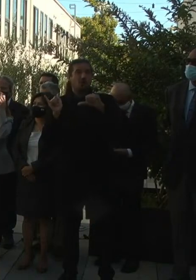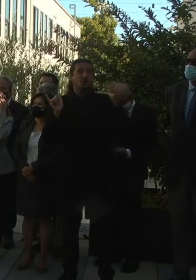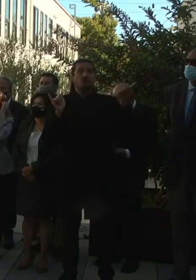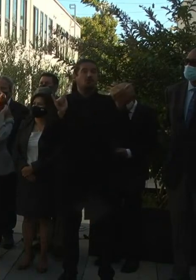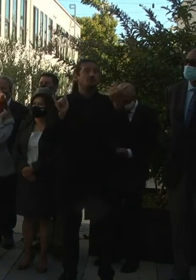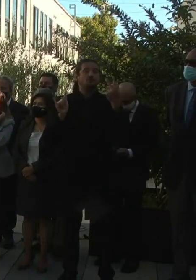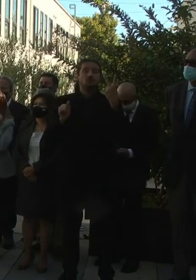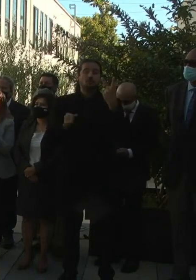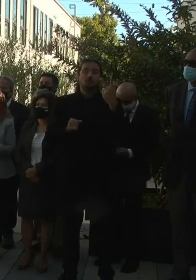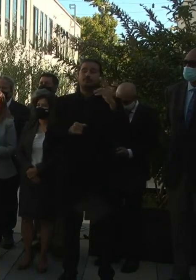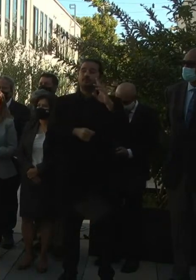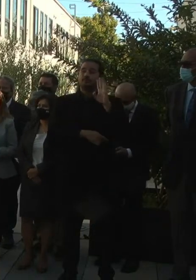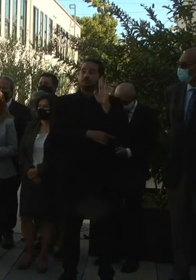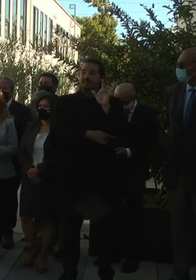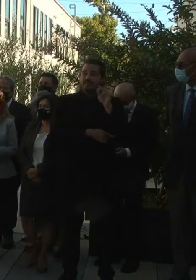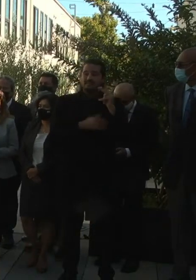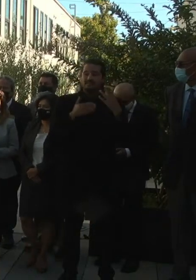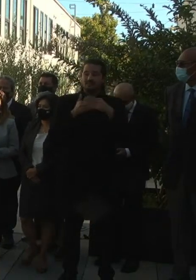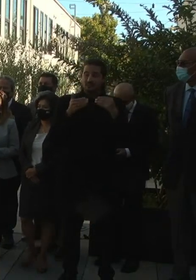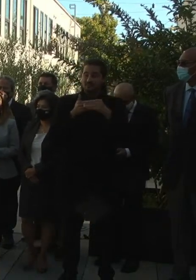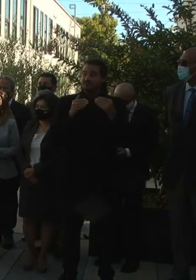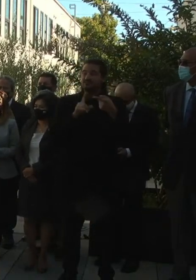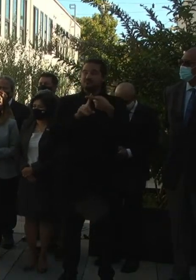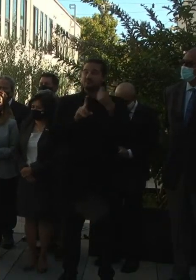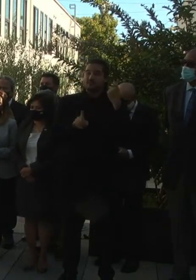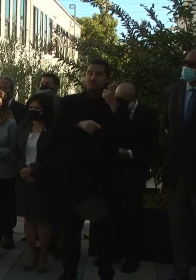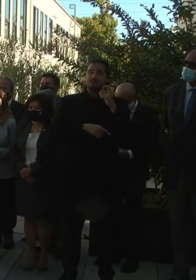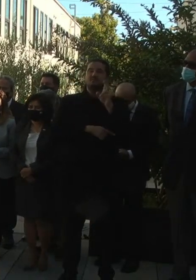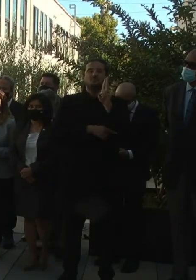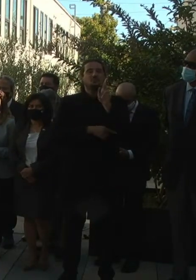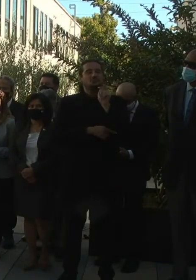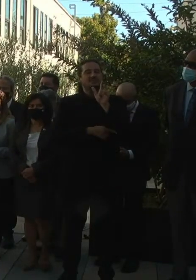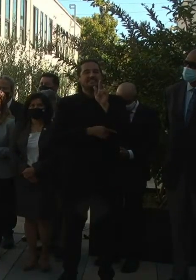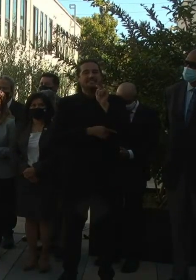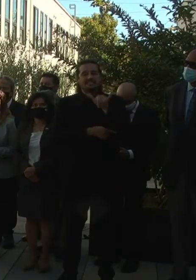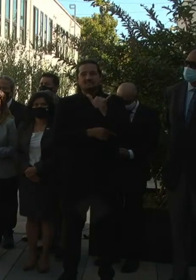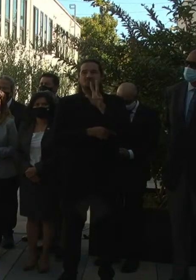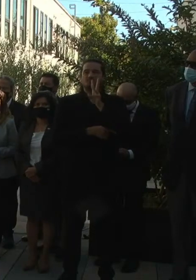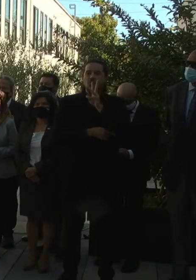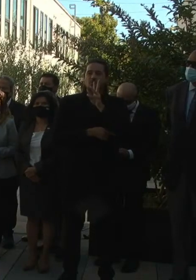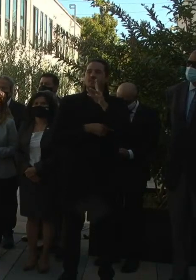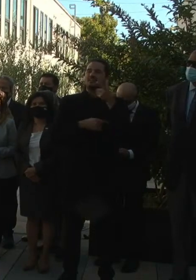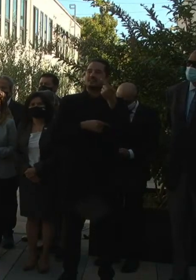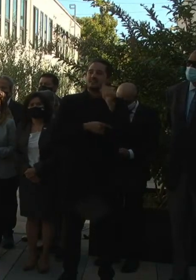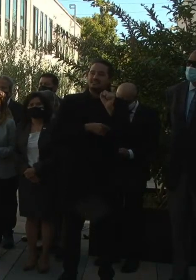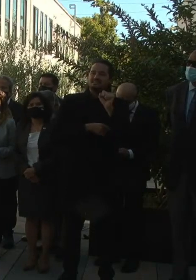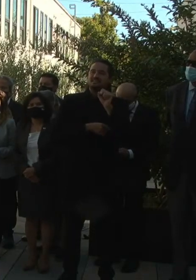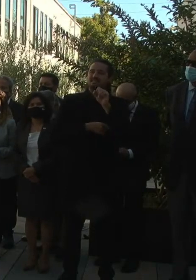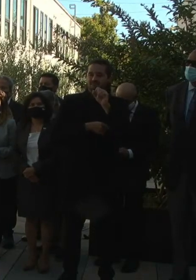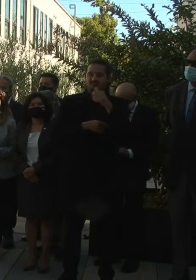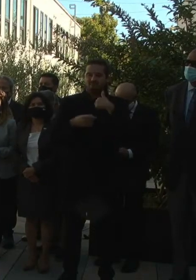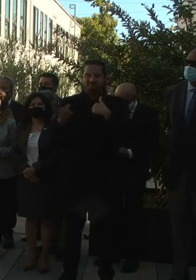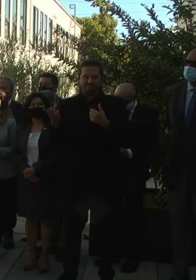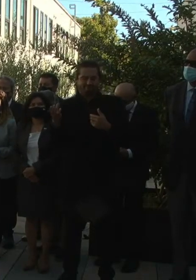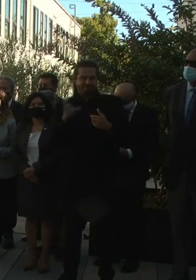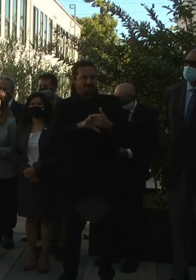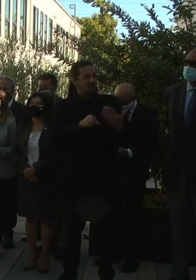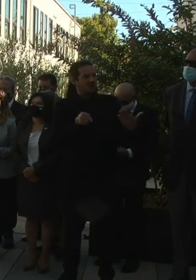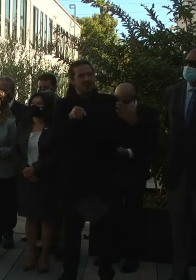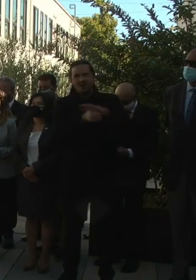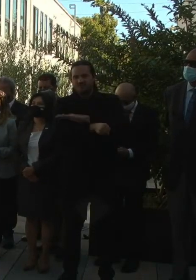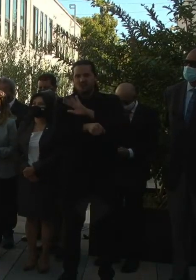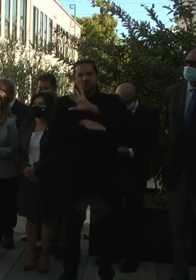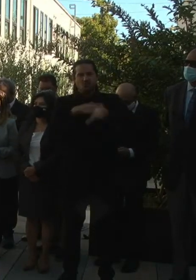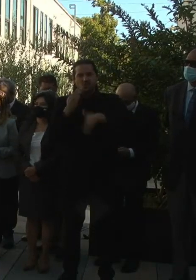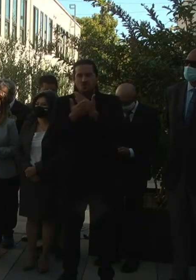utilities, water, electric, and gas utilities. We pay 100% of that if you've been directly impacted